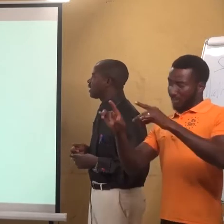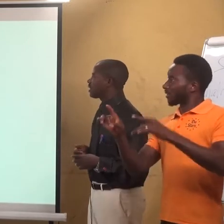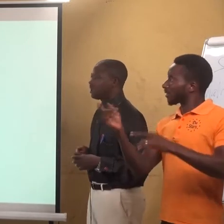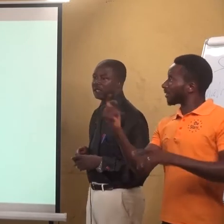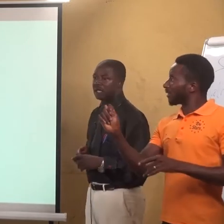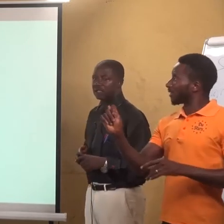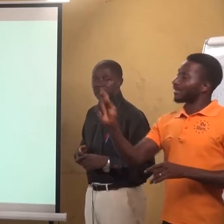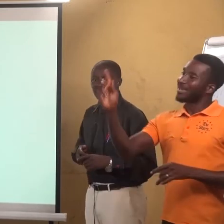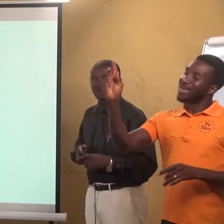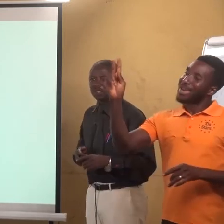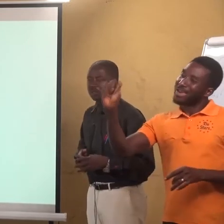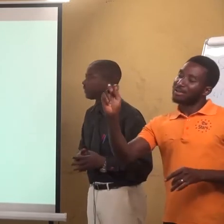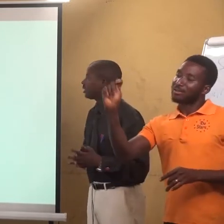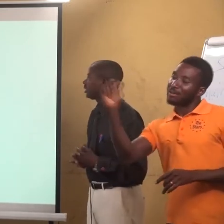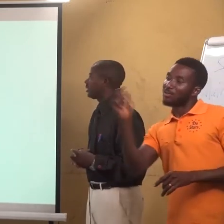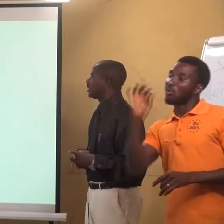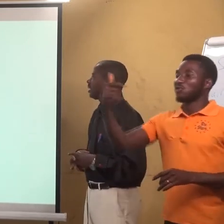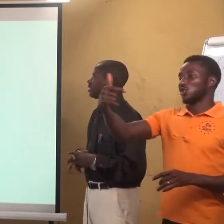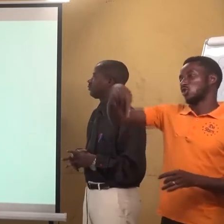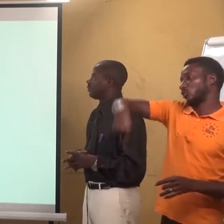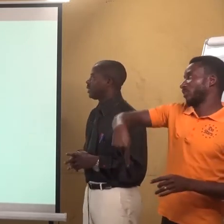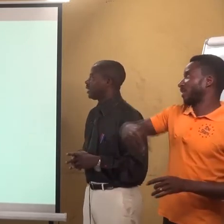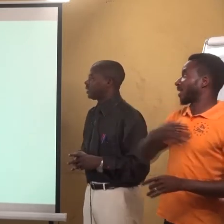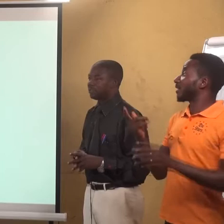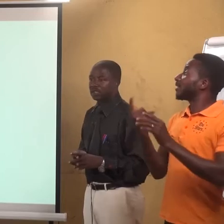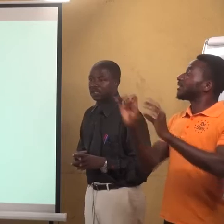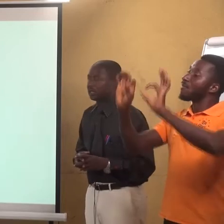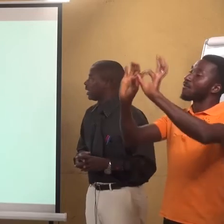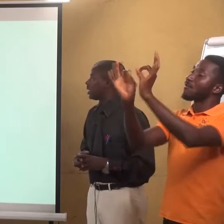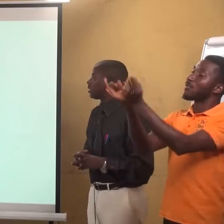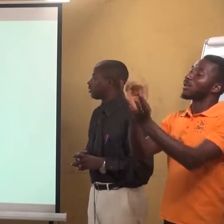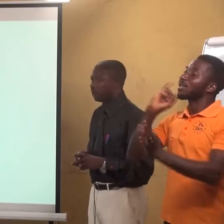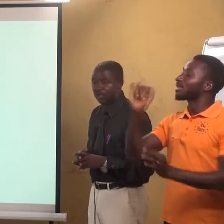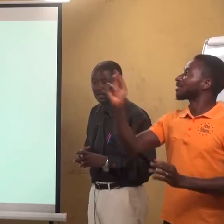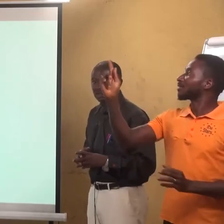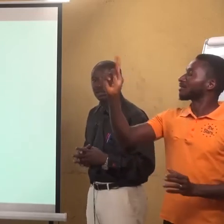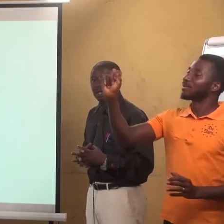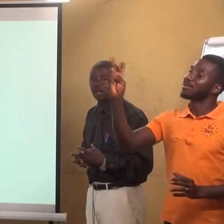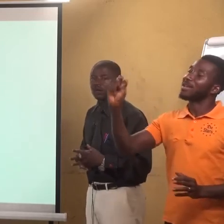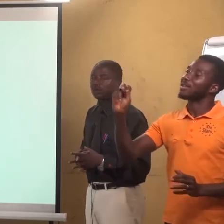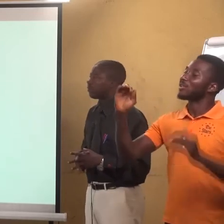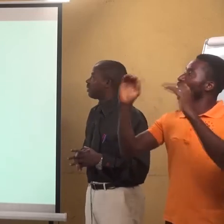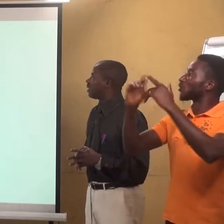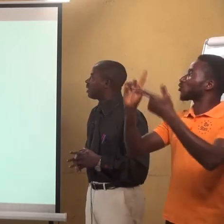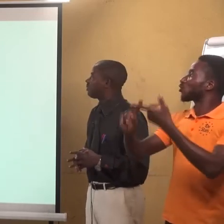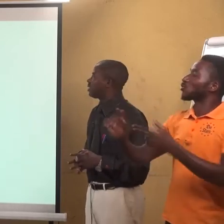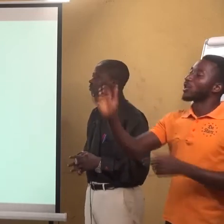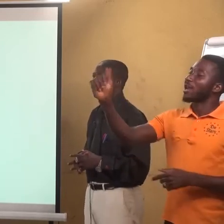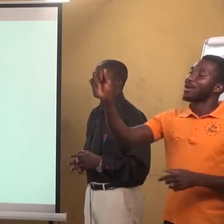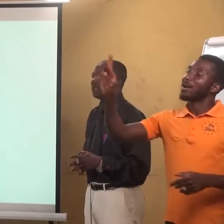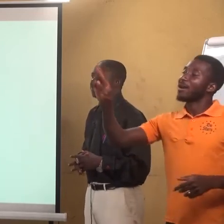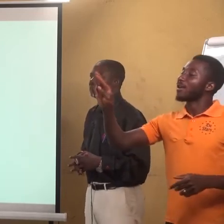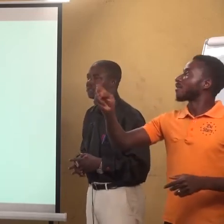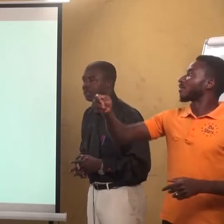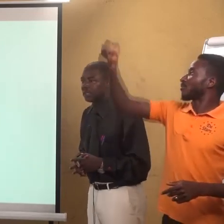to find nth term of the GP, and the formula is Tn equivalent to AR raised to the power n minus